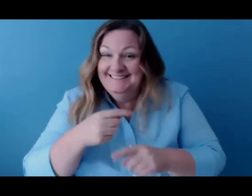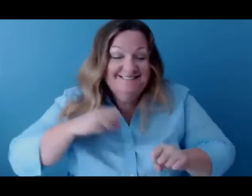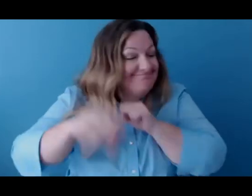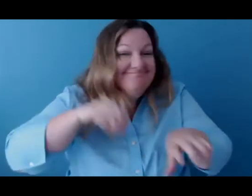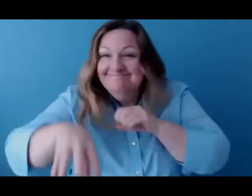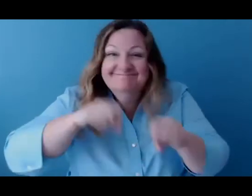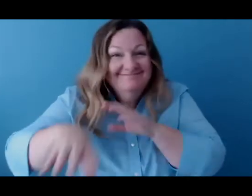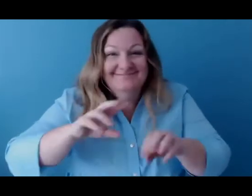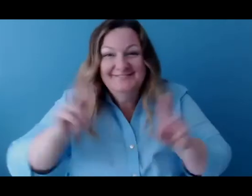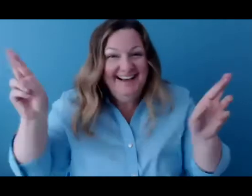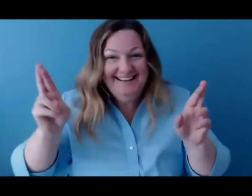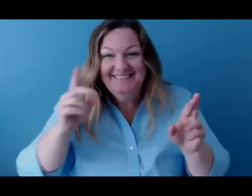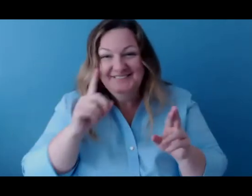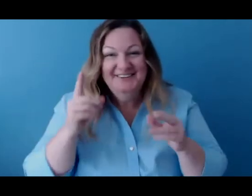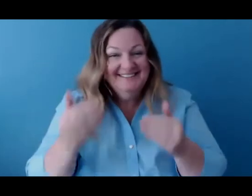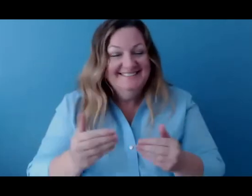go.